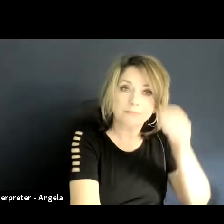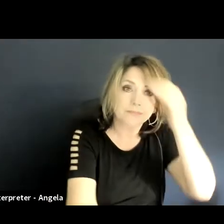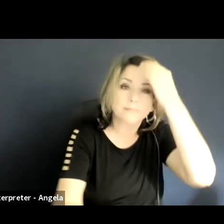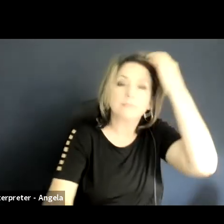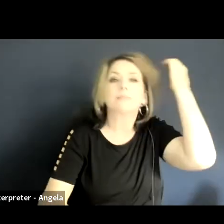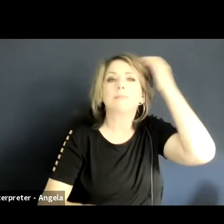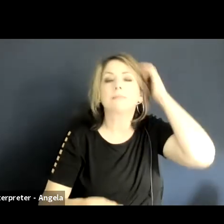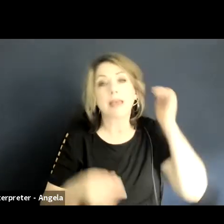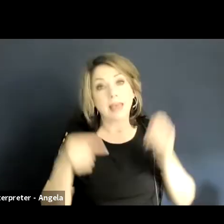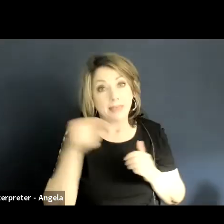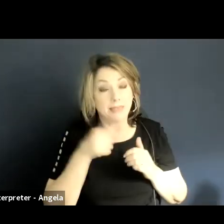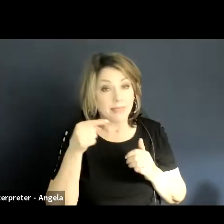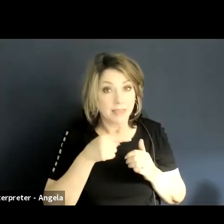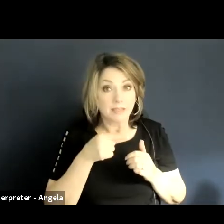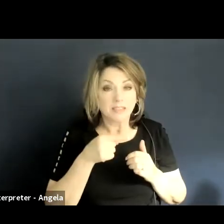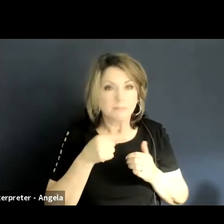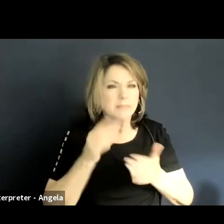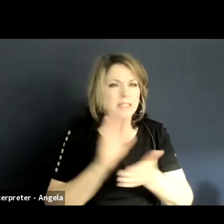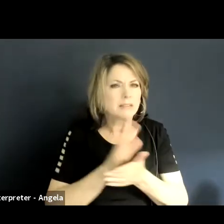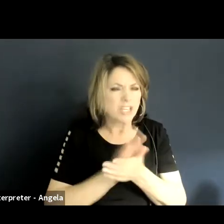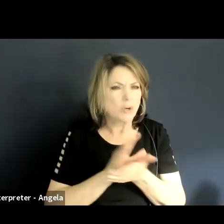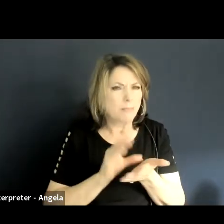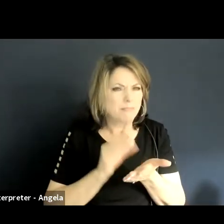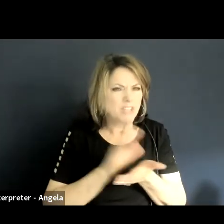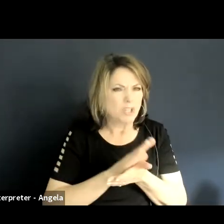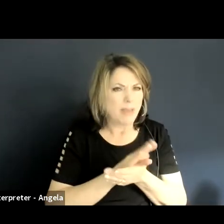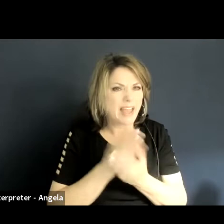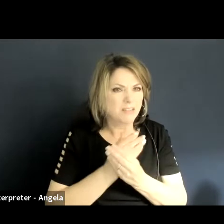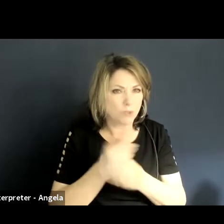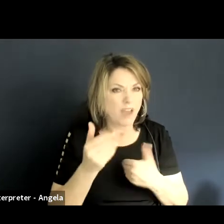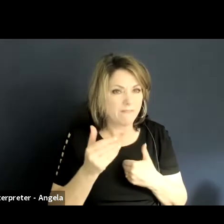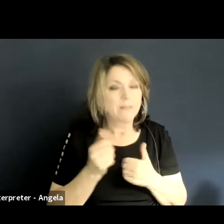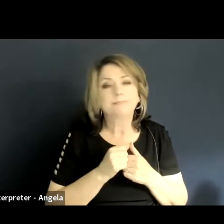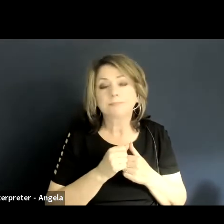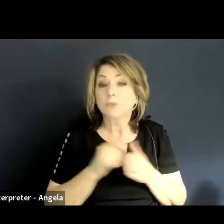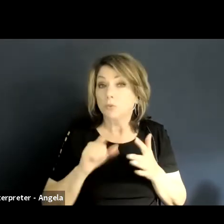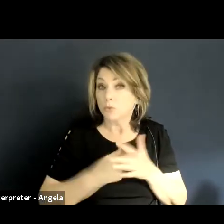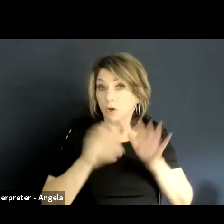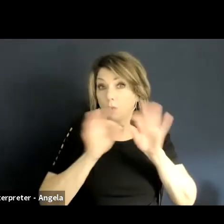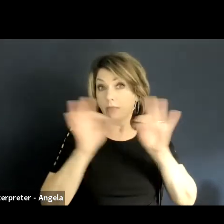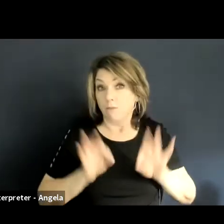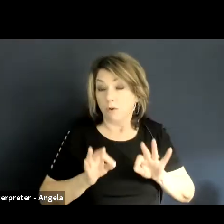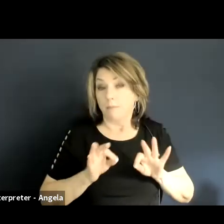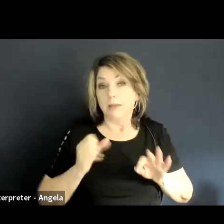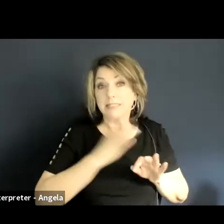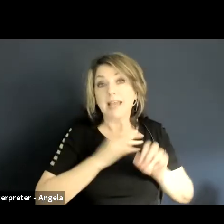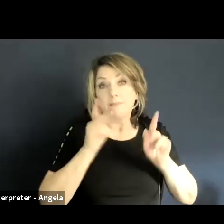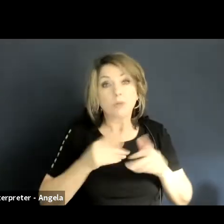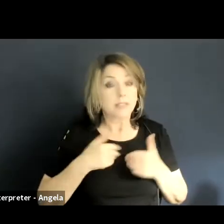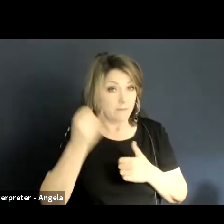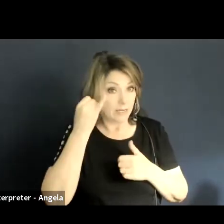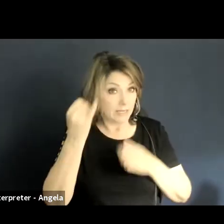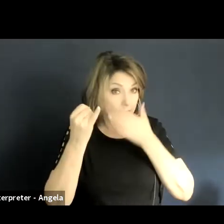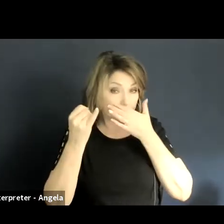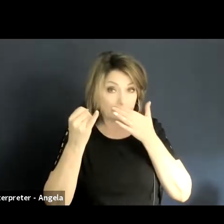of this is in your packet. We start with the form. The staff person with the idea starts with